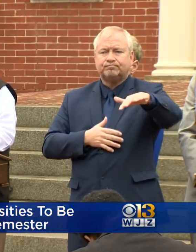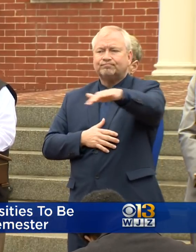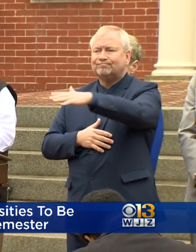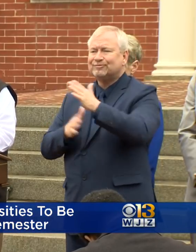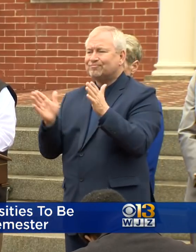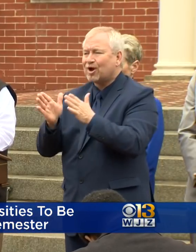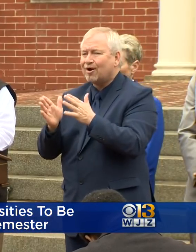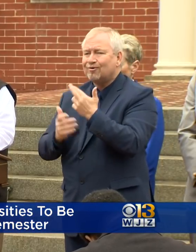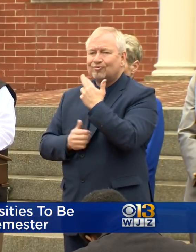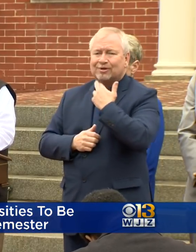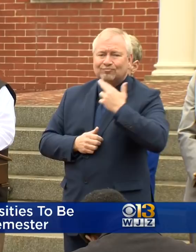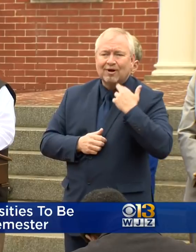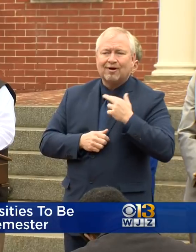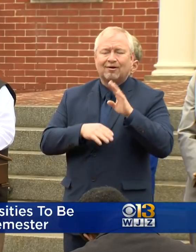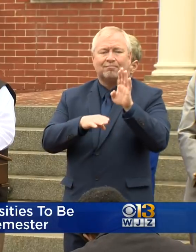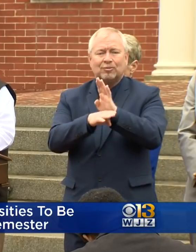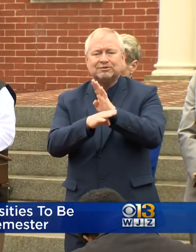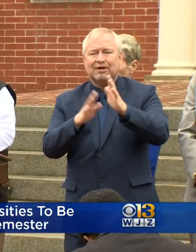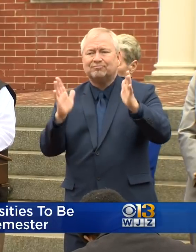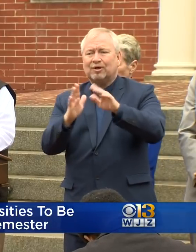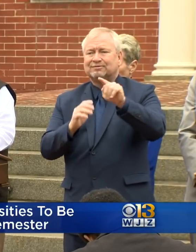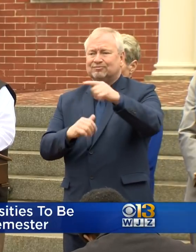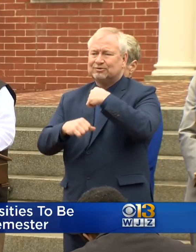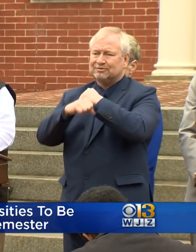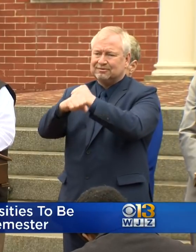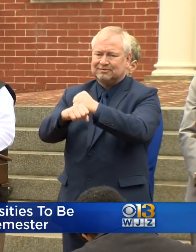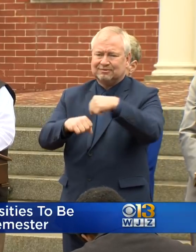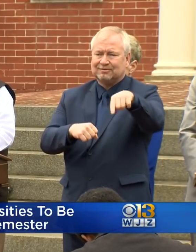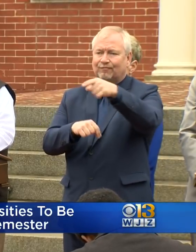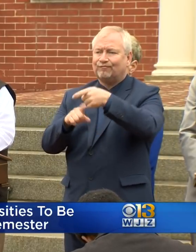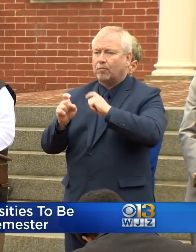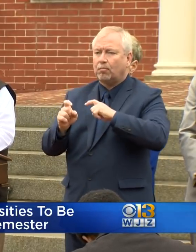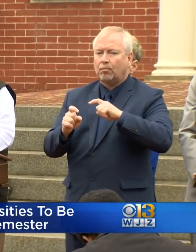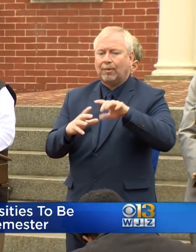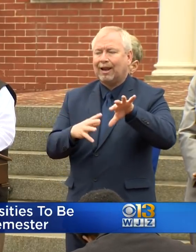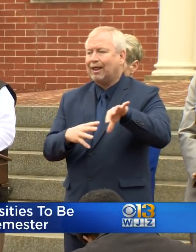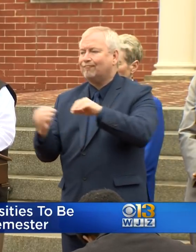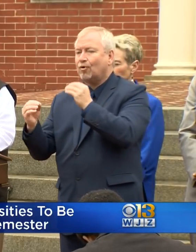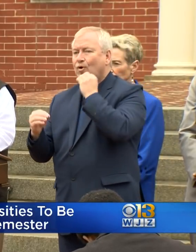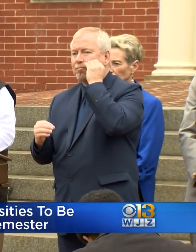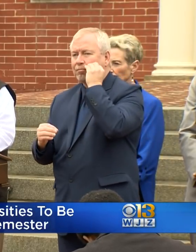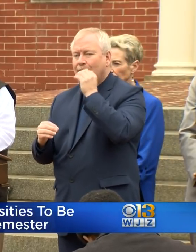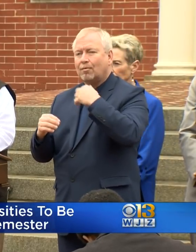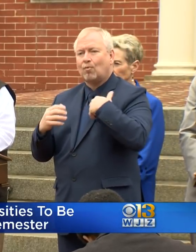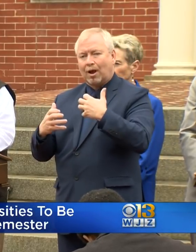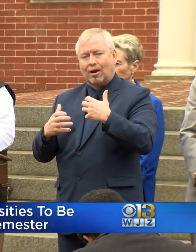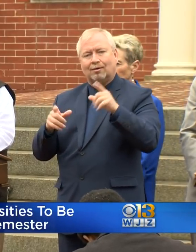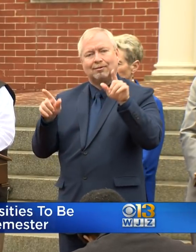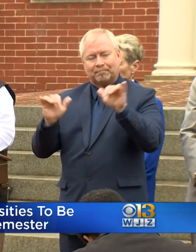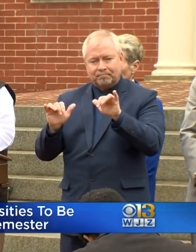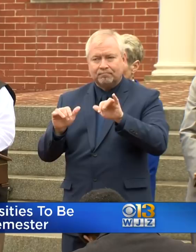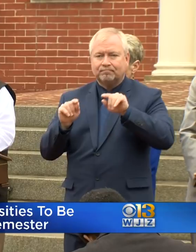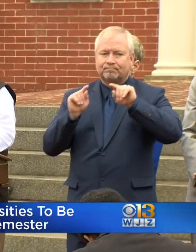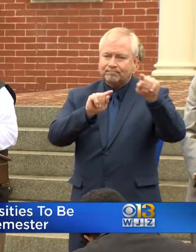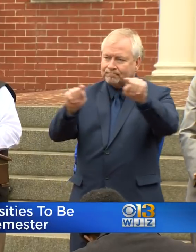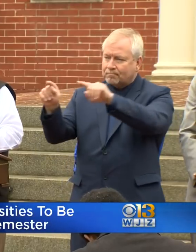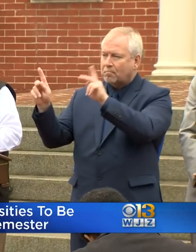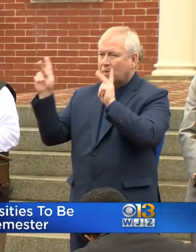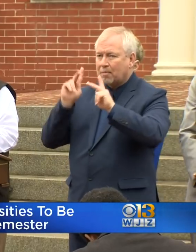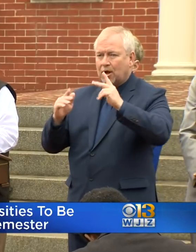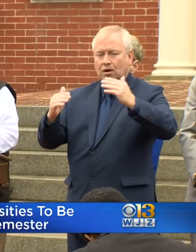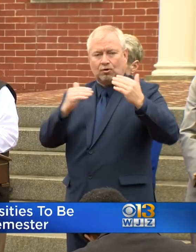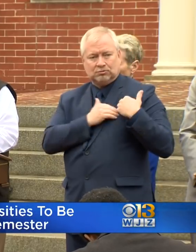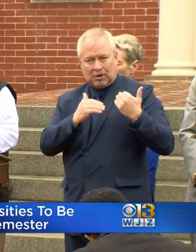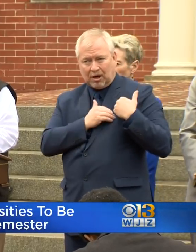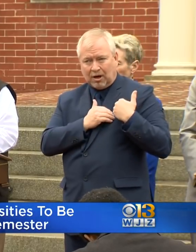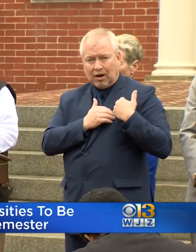to protect vulnerable people from having to leave home. But I want to urge people to be responsible and to avoid